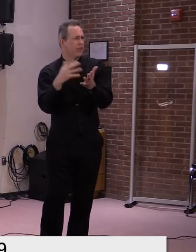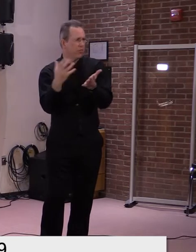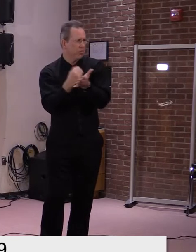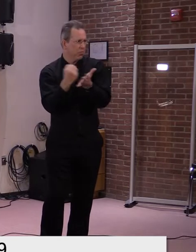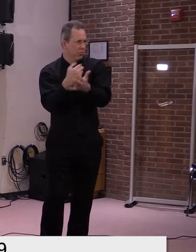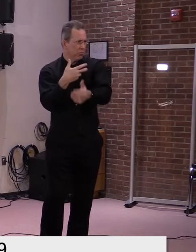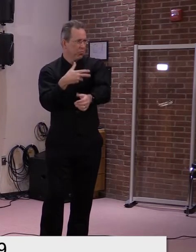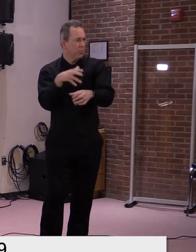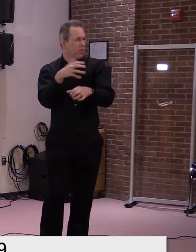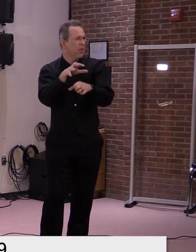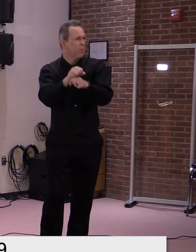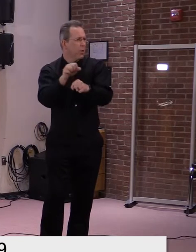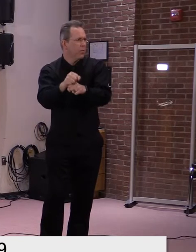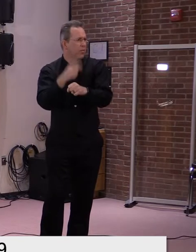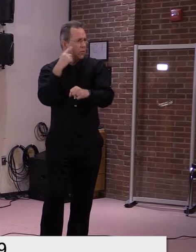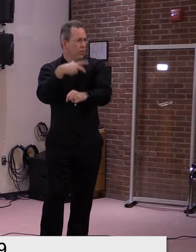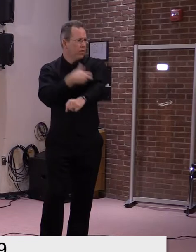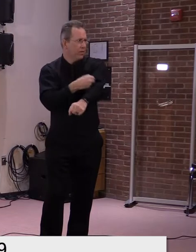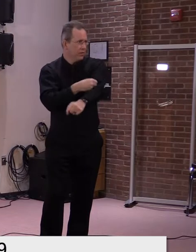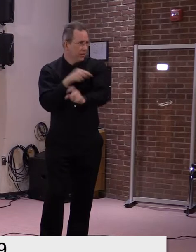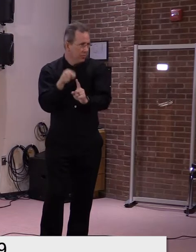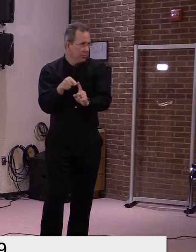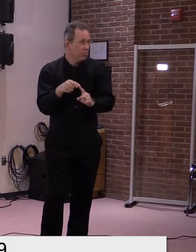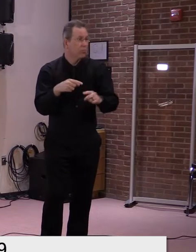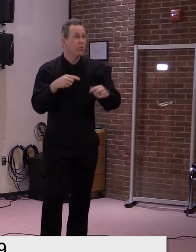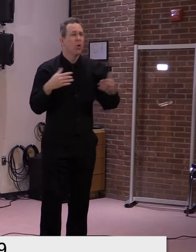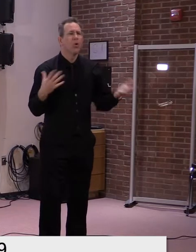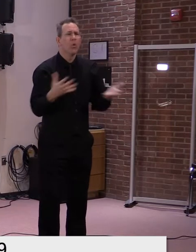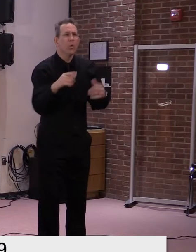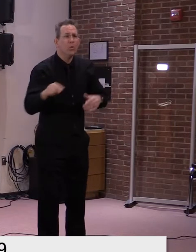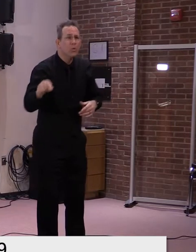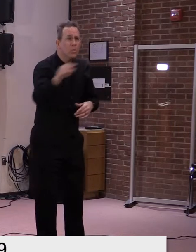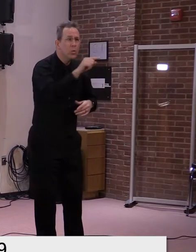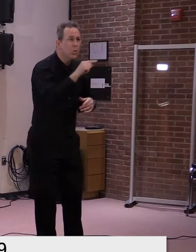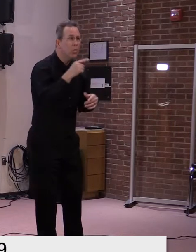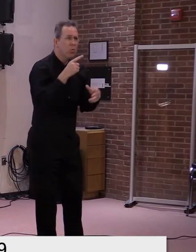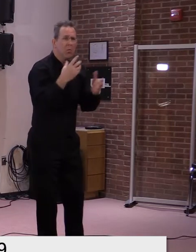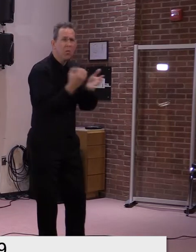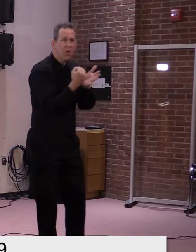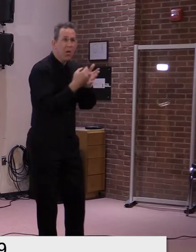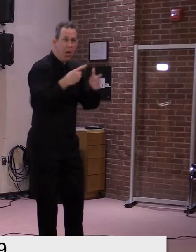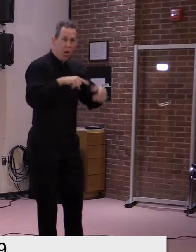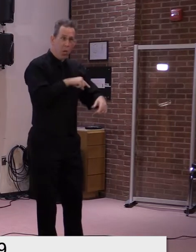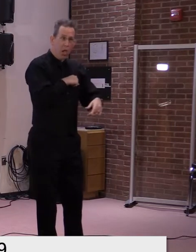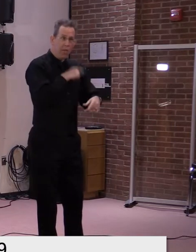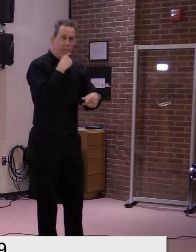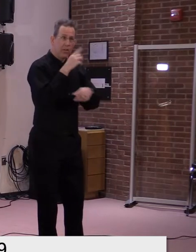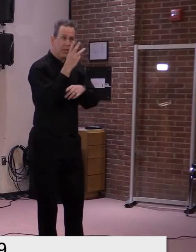are eligible to make an appointment to do so via the state website,